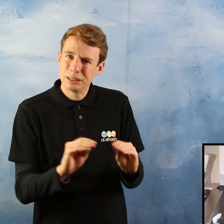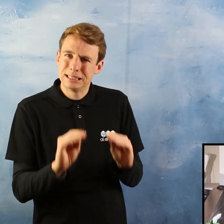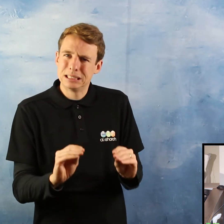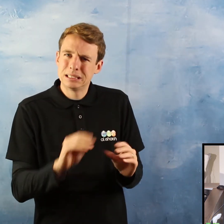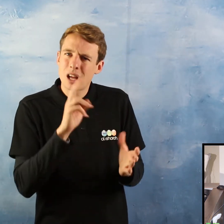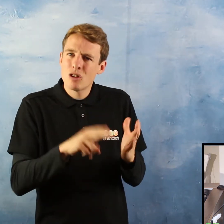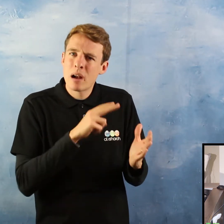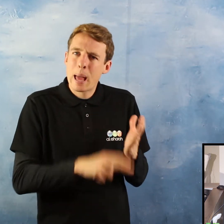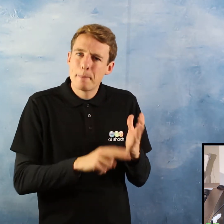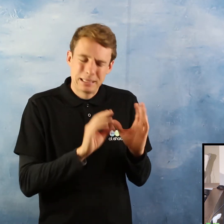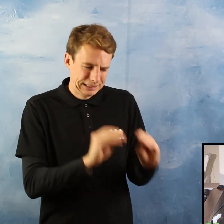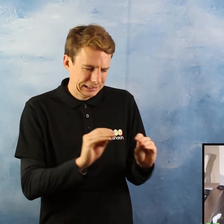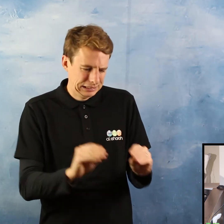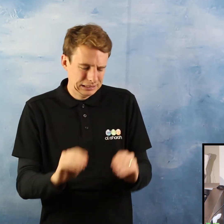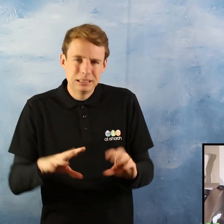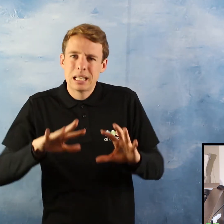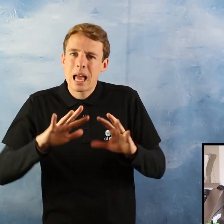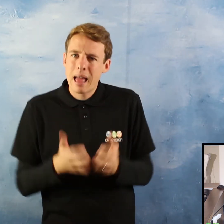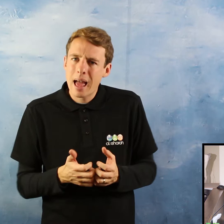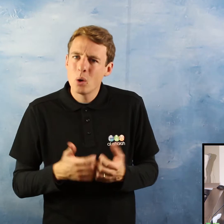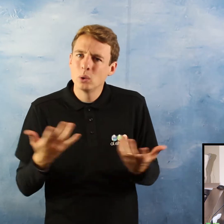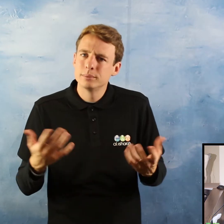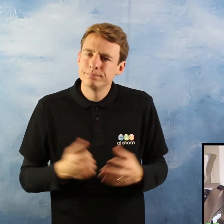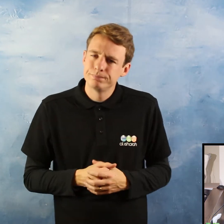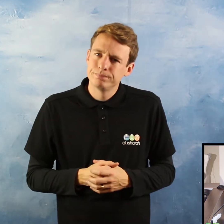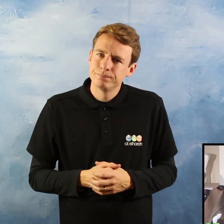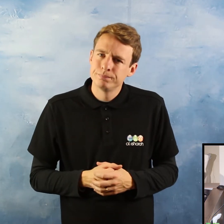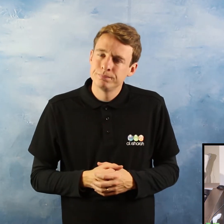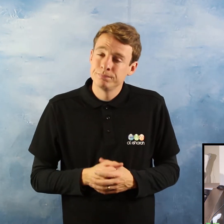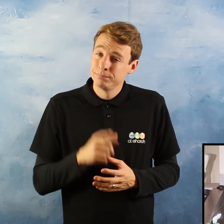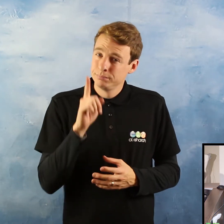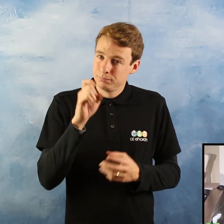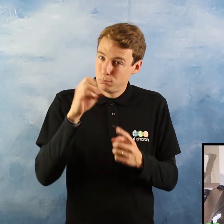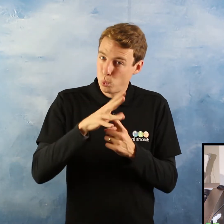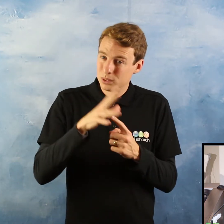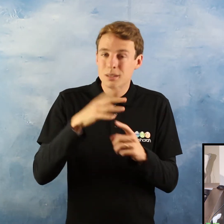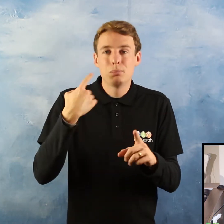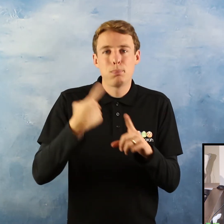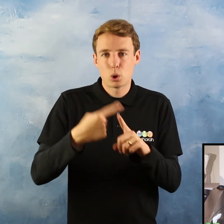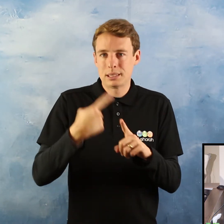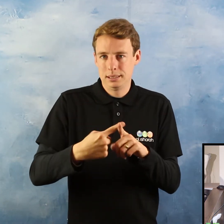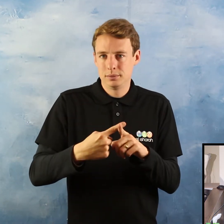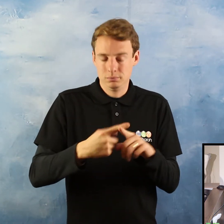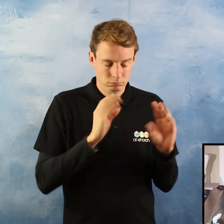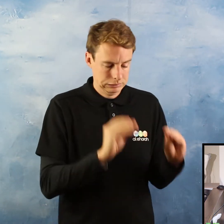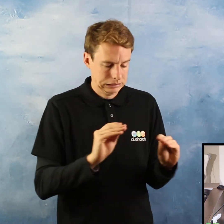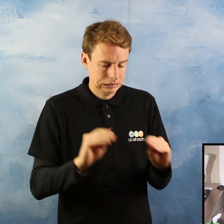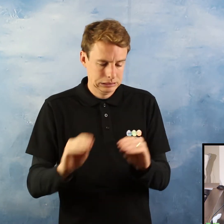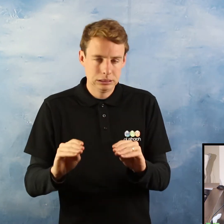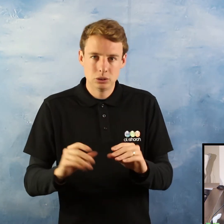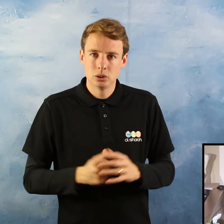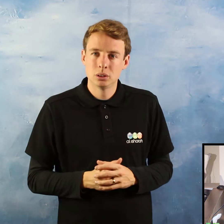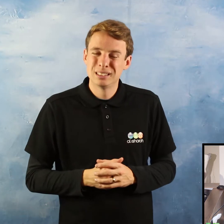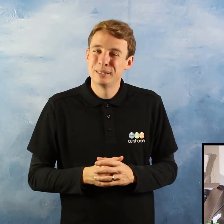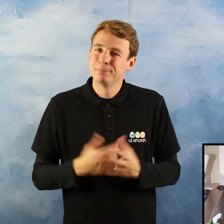is important. If we don't teach them positively, then it may not